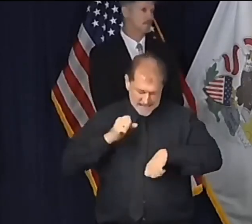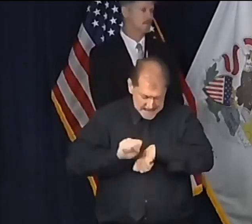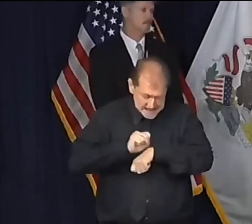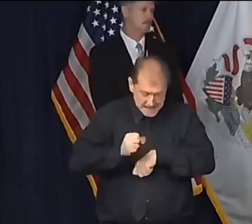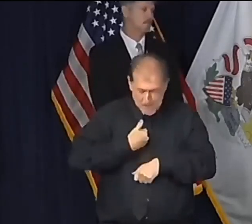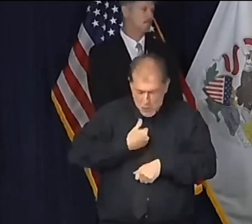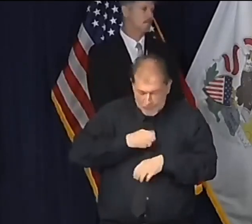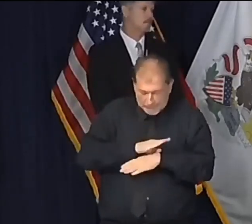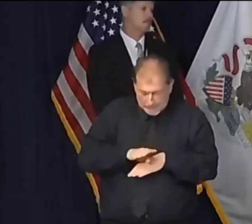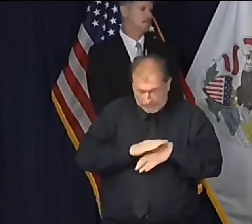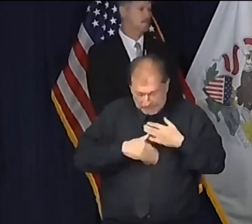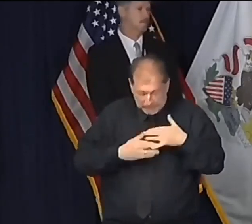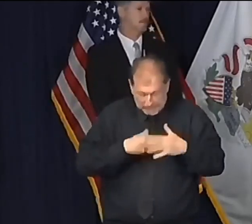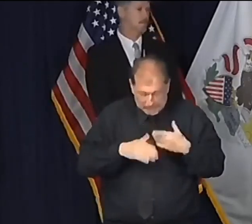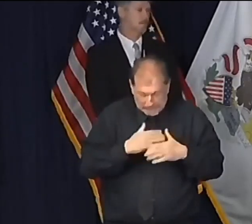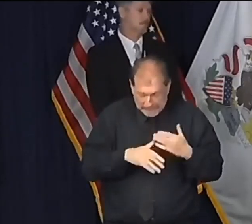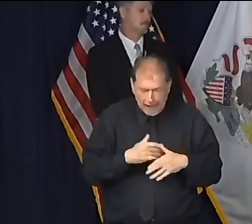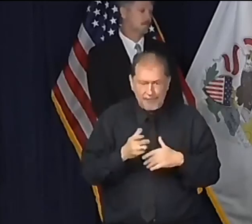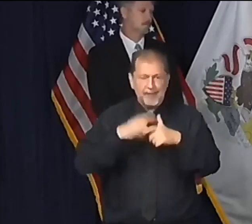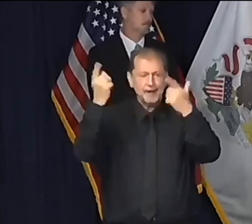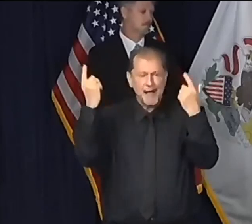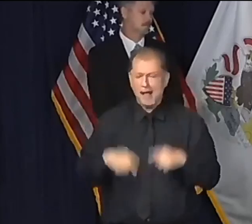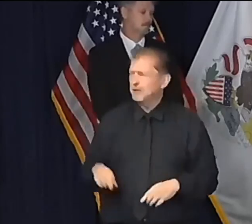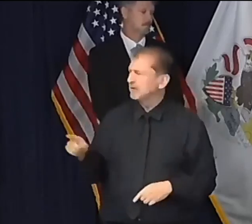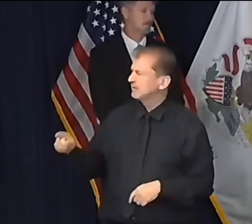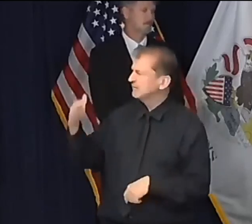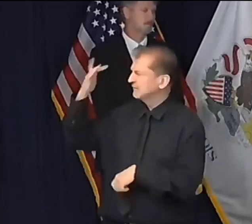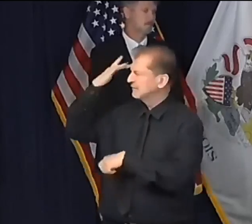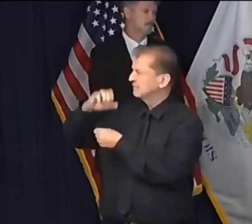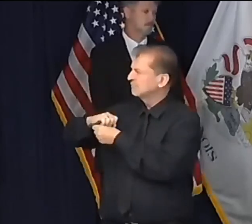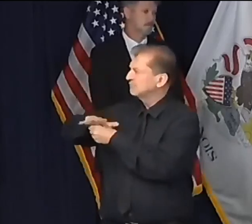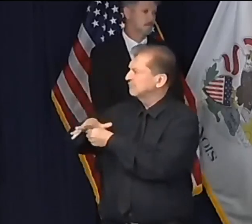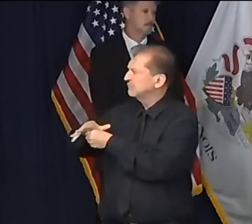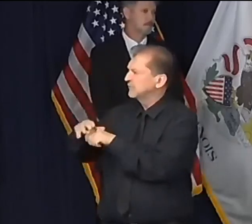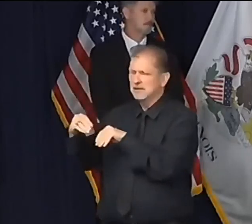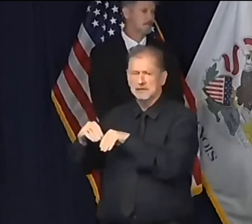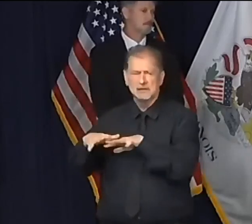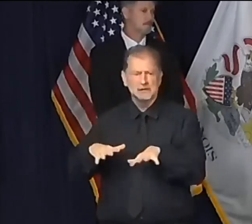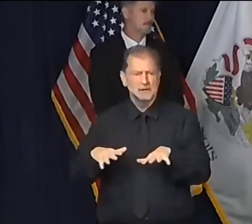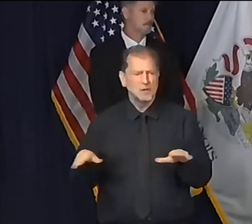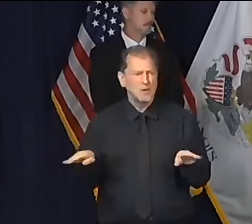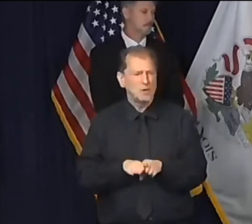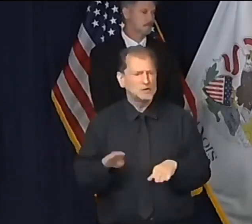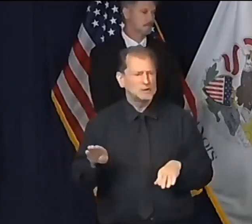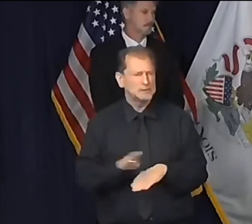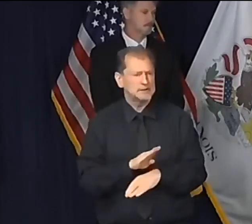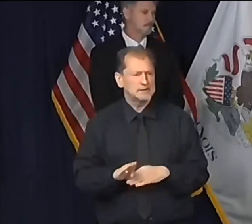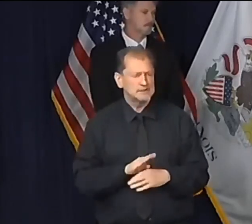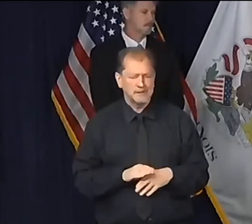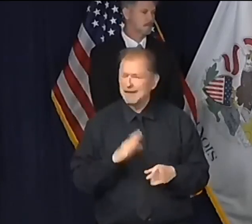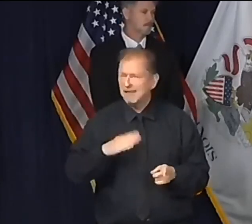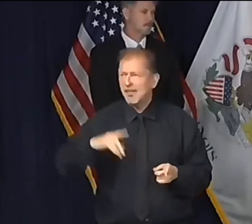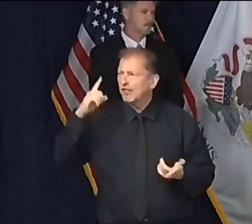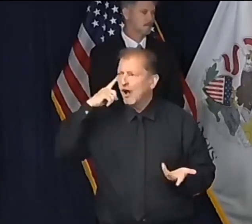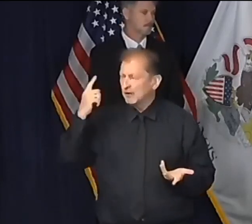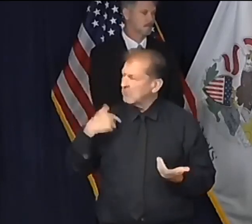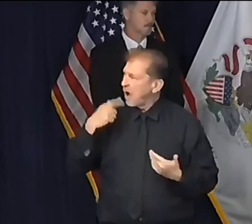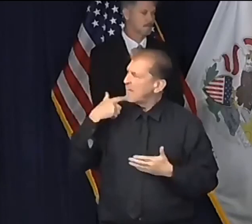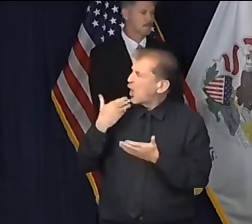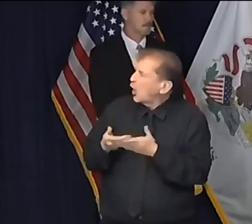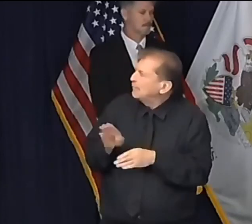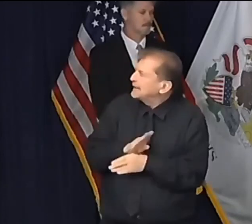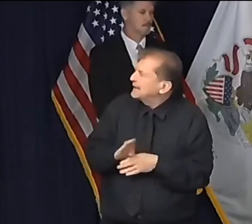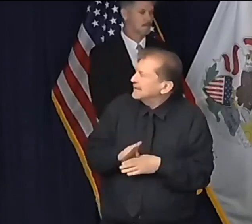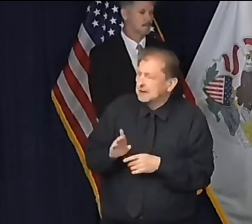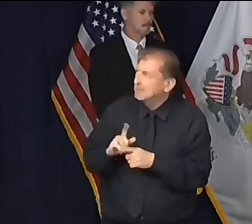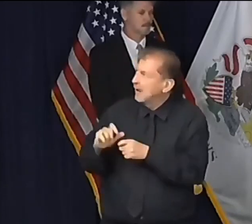the idea that a virus is going to devastate your business is not something anybody could ever have imagined. But here we are,